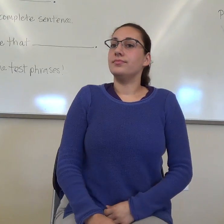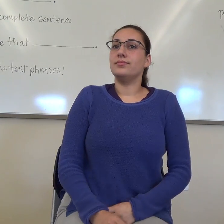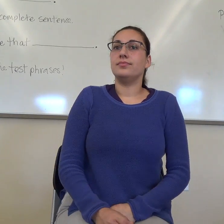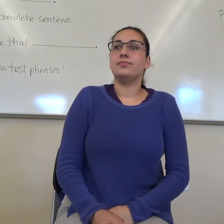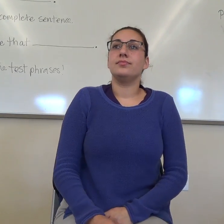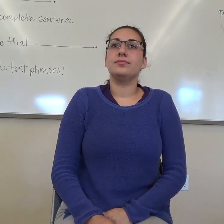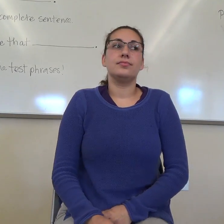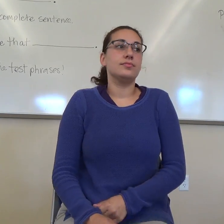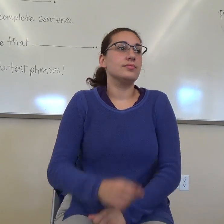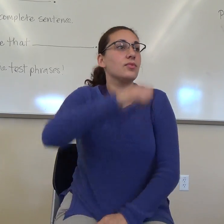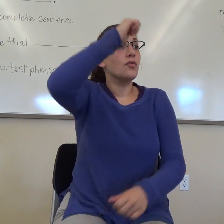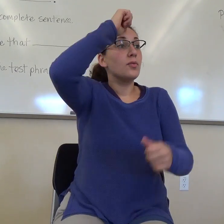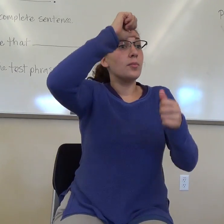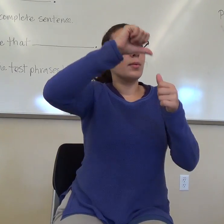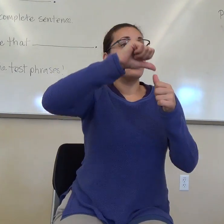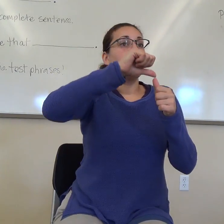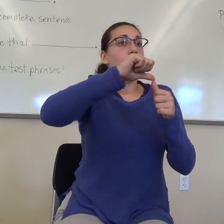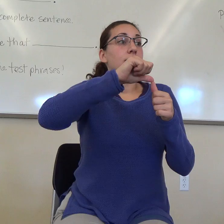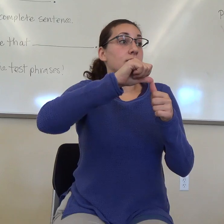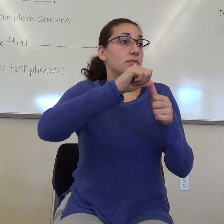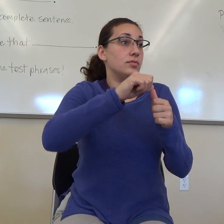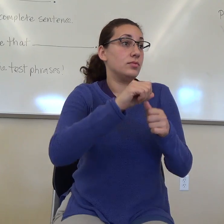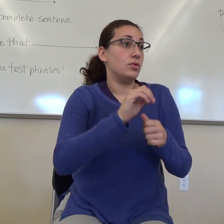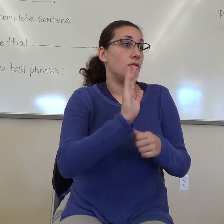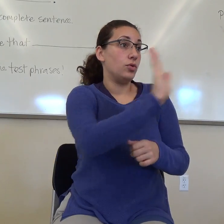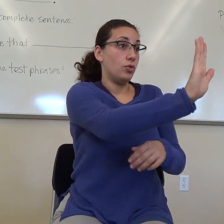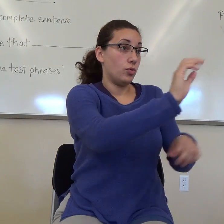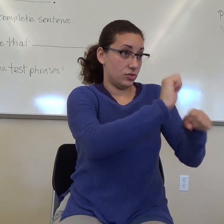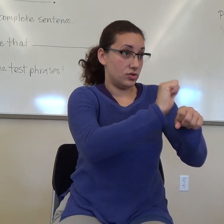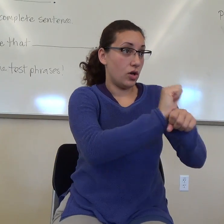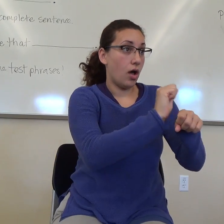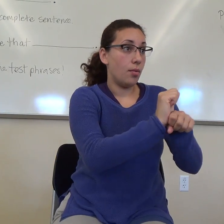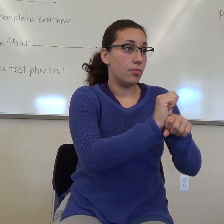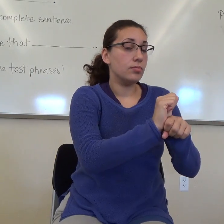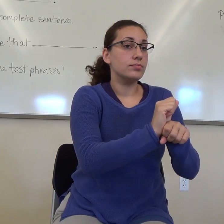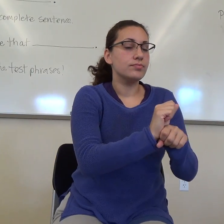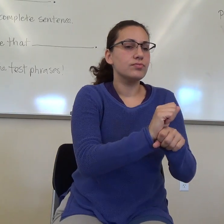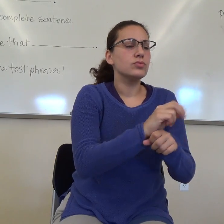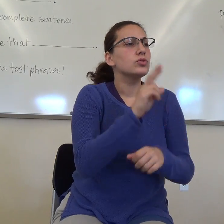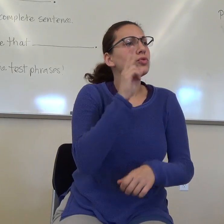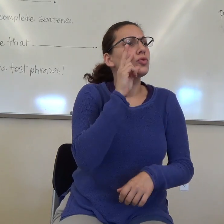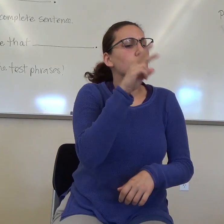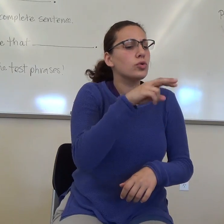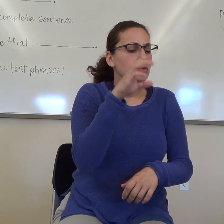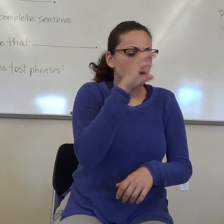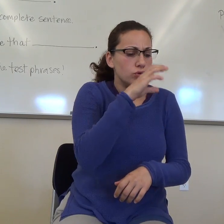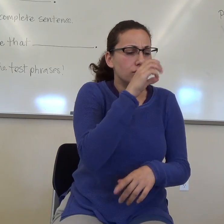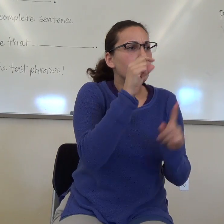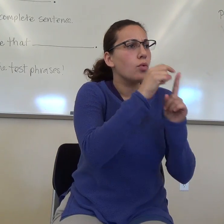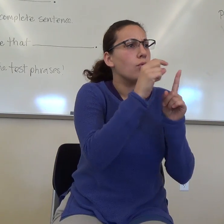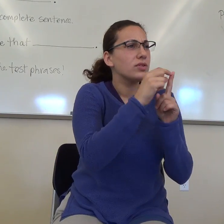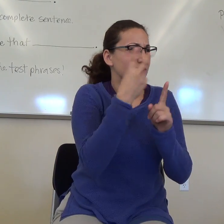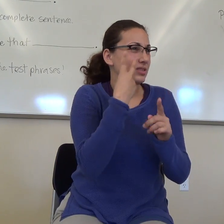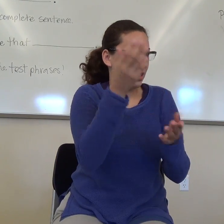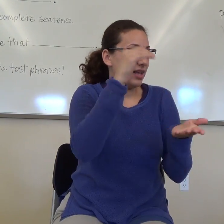of looking for things that are repeated or referred to.